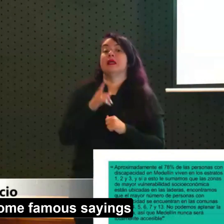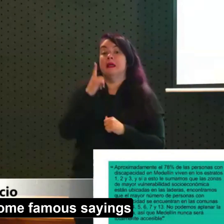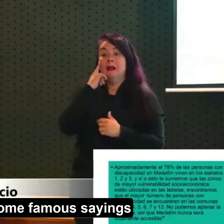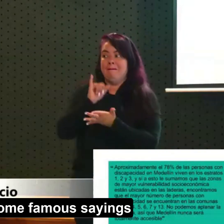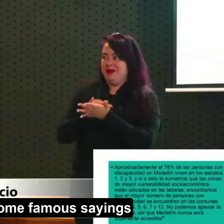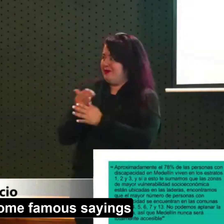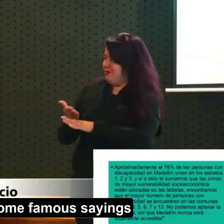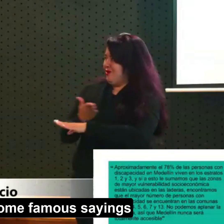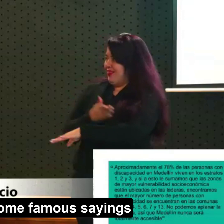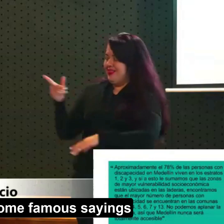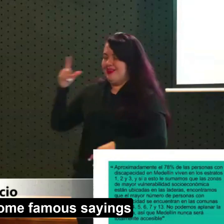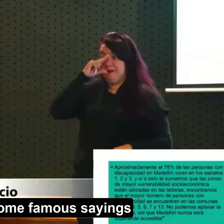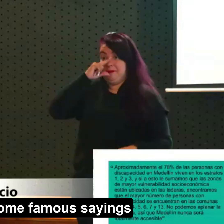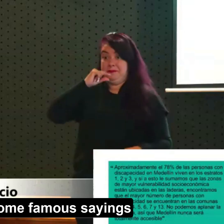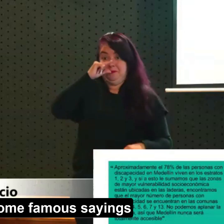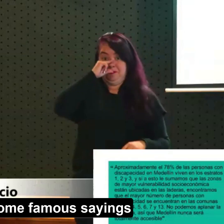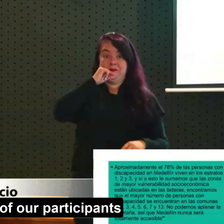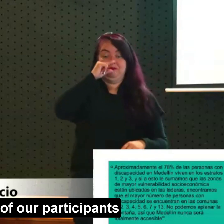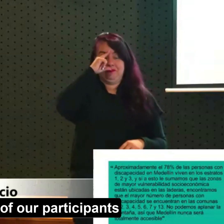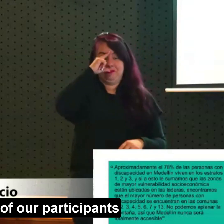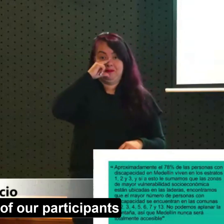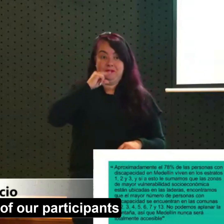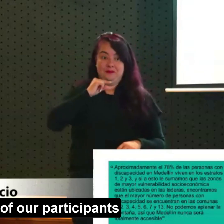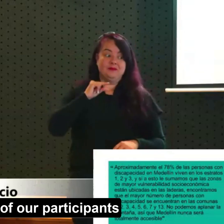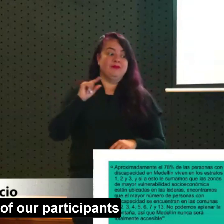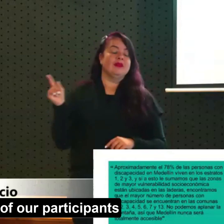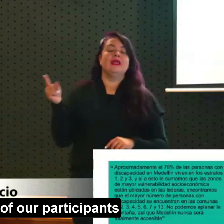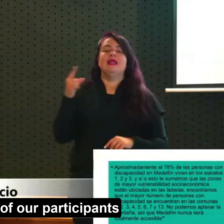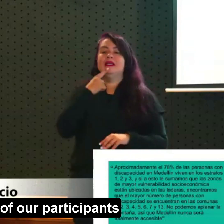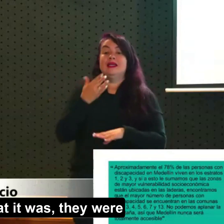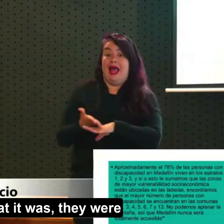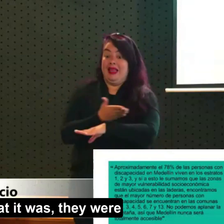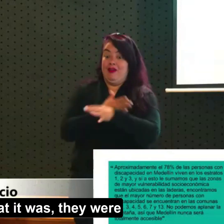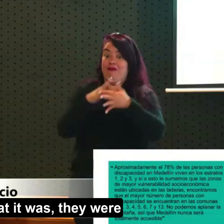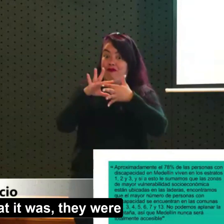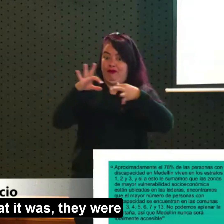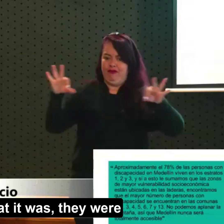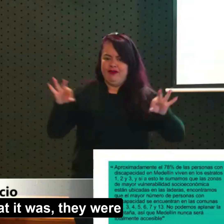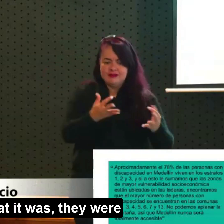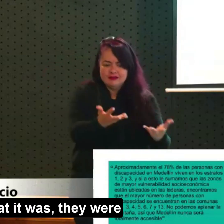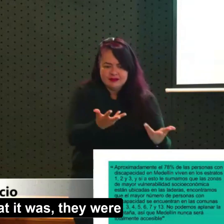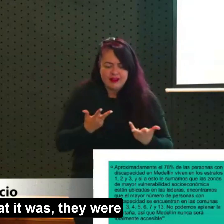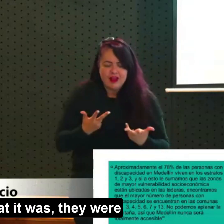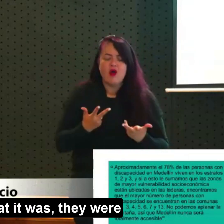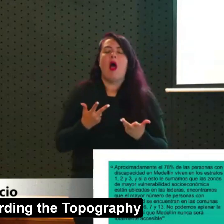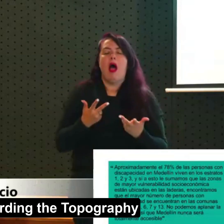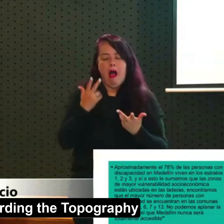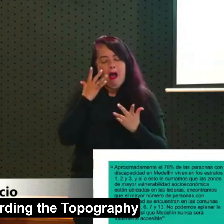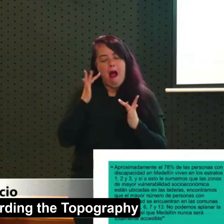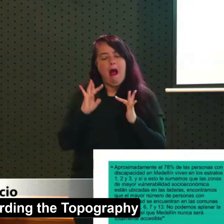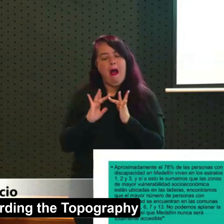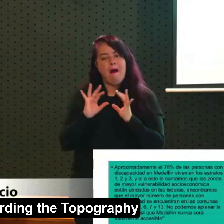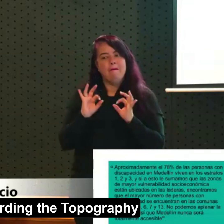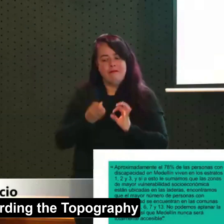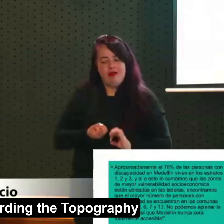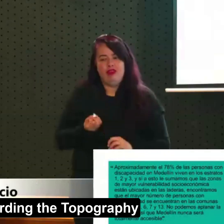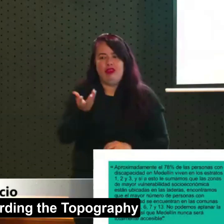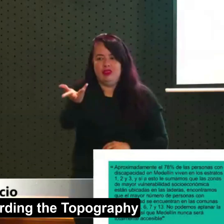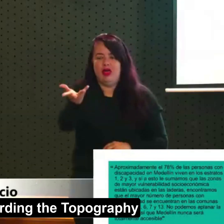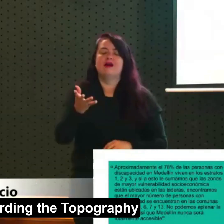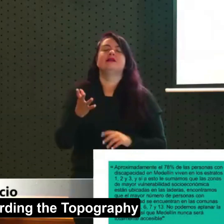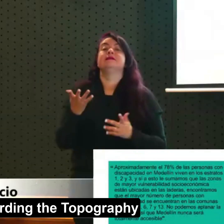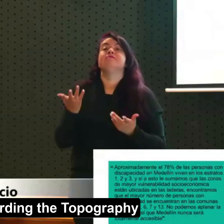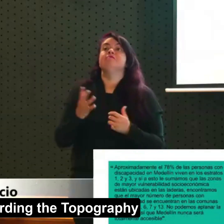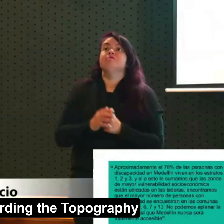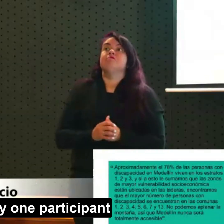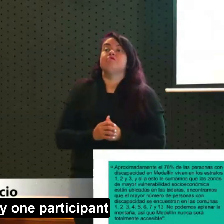said, we have some famous sayings that some of our participants thought that they were apropos.